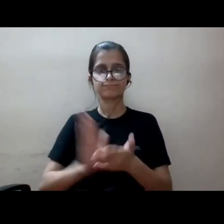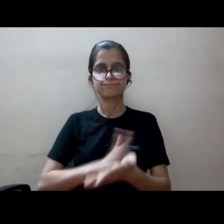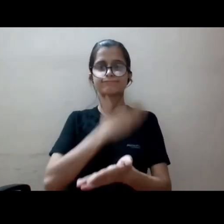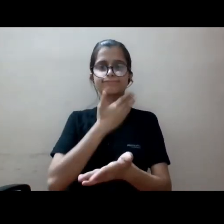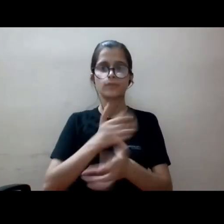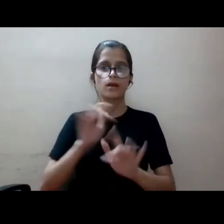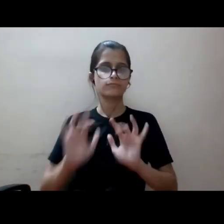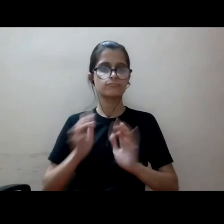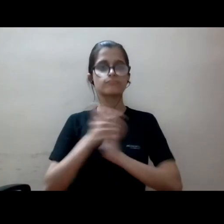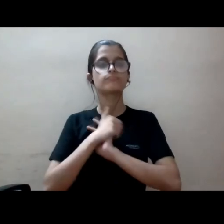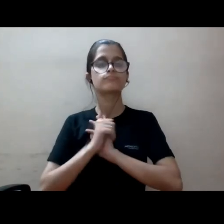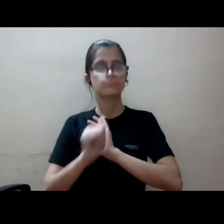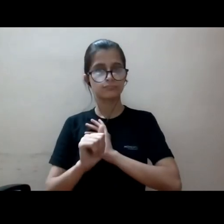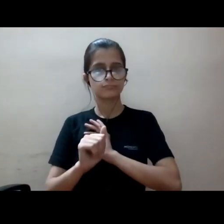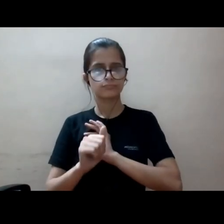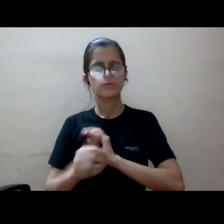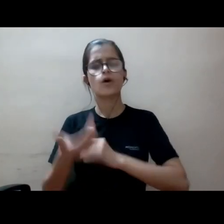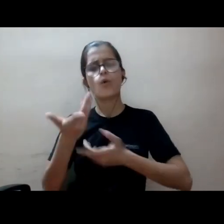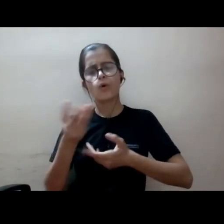why not become a scientist?